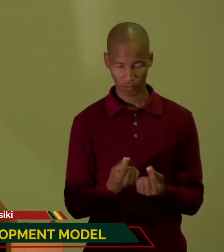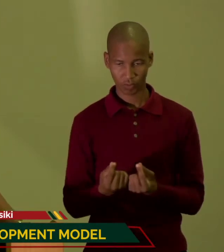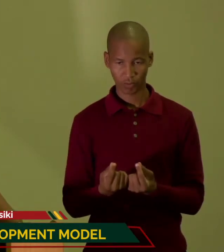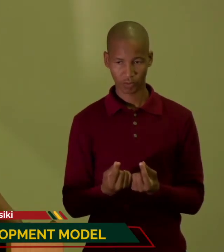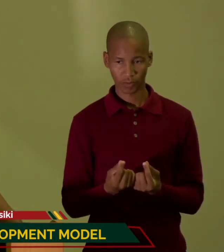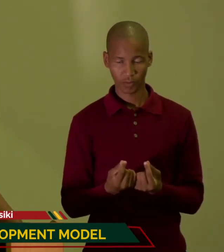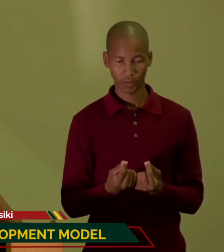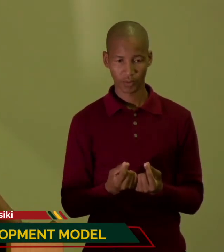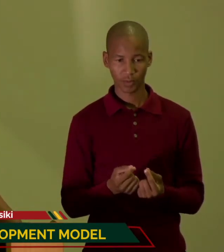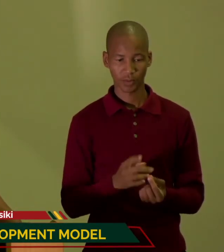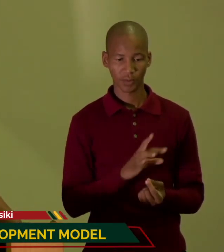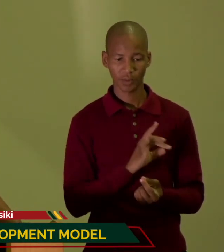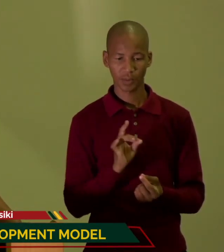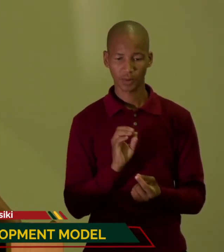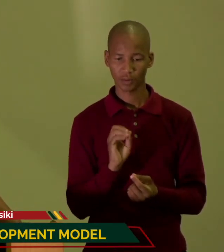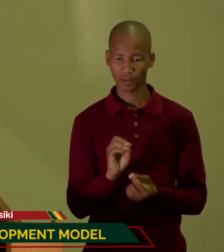few